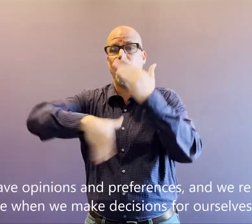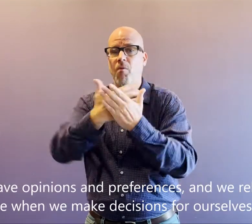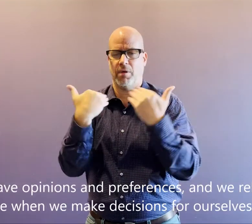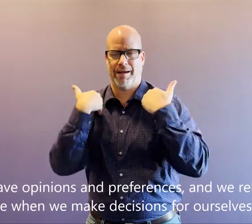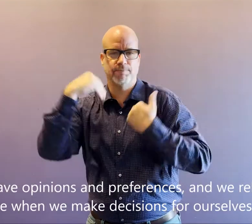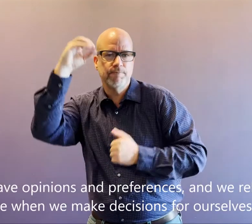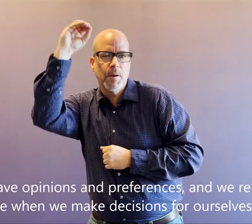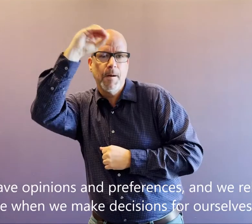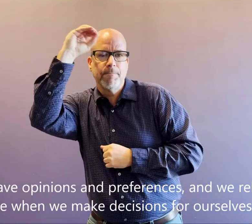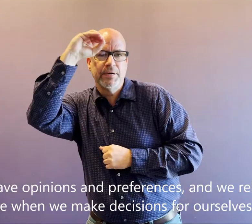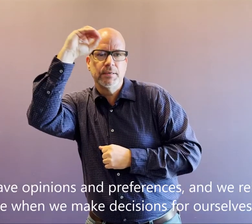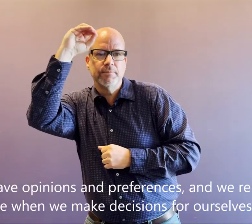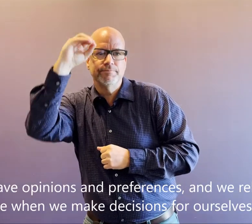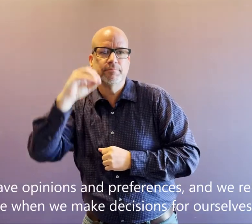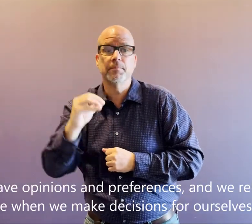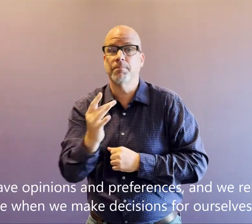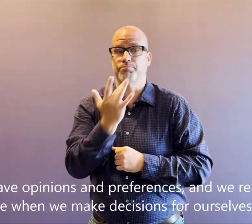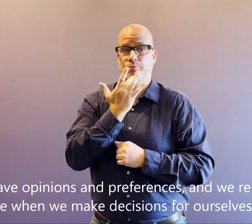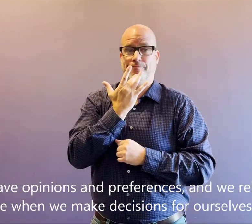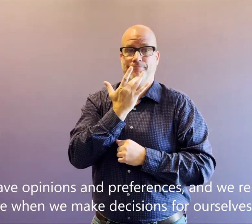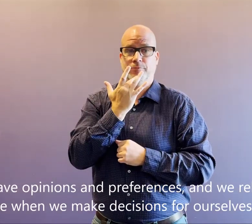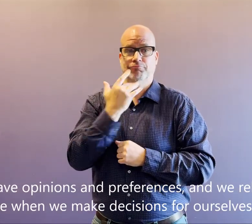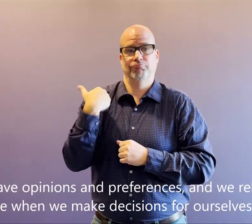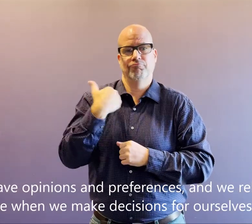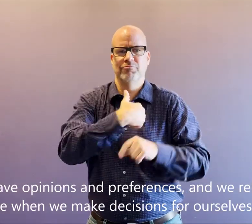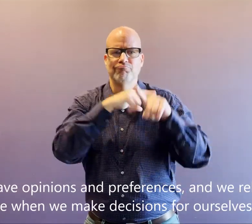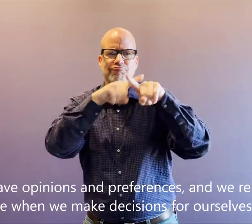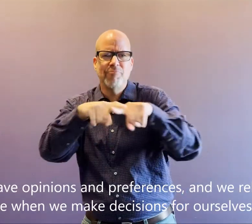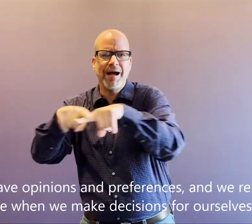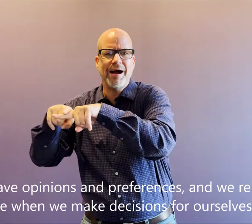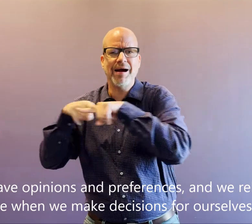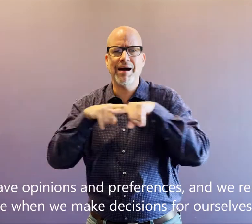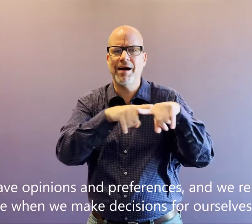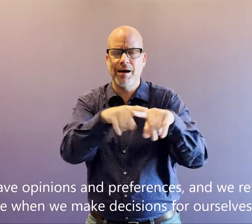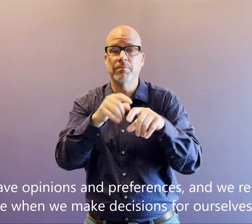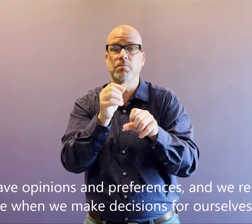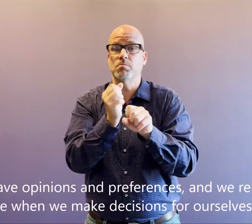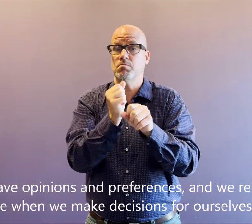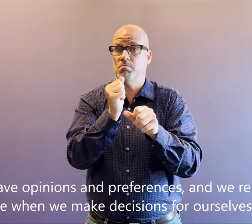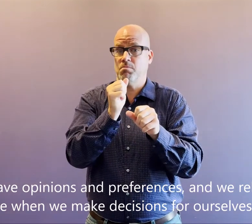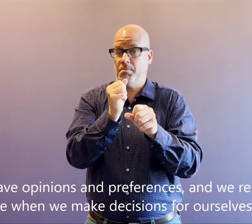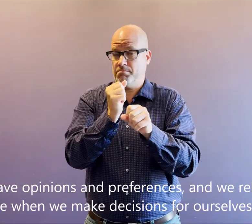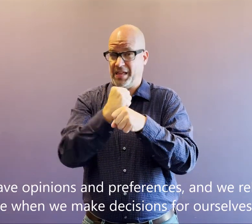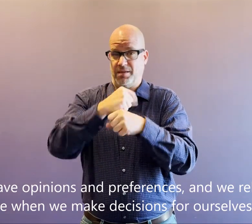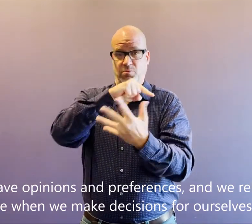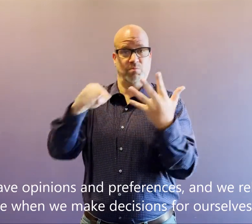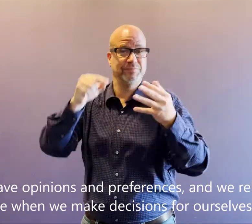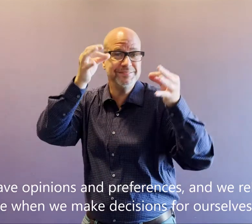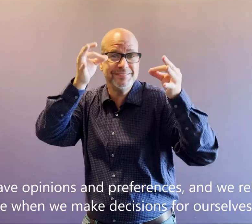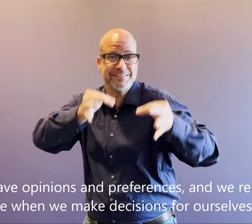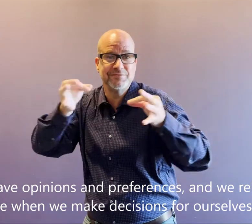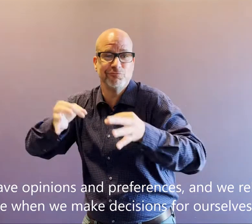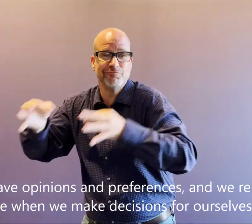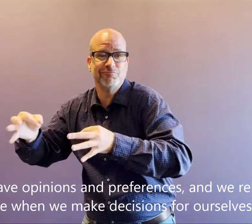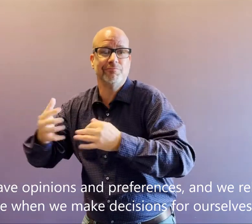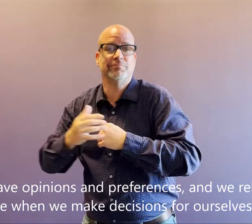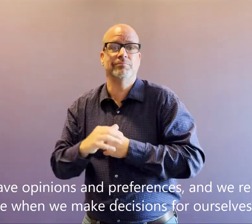People want to do what they want to do. We all have opinions and preferences, and we rely on those when we make